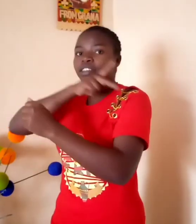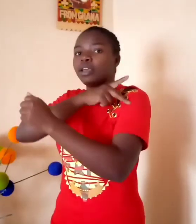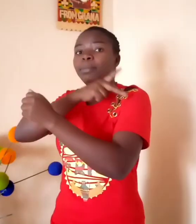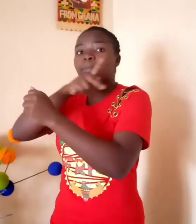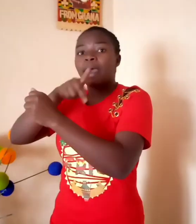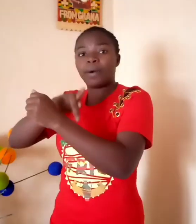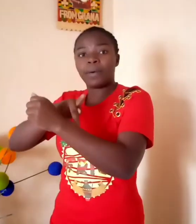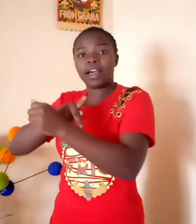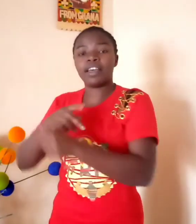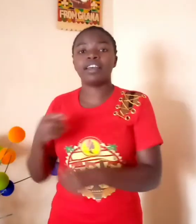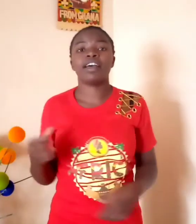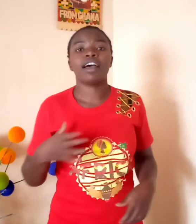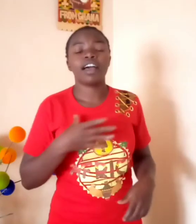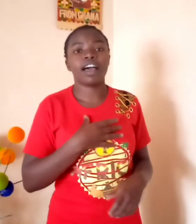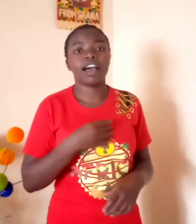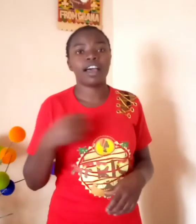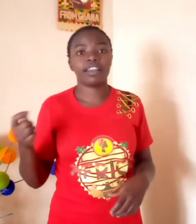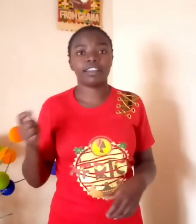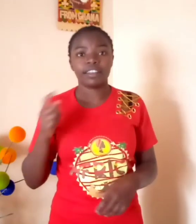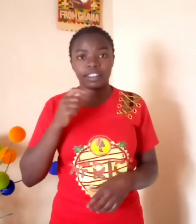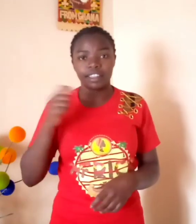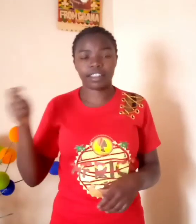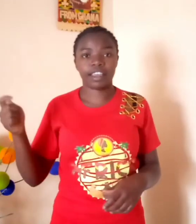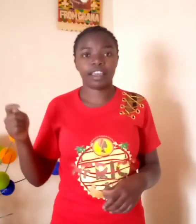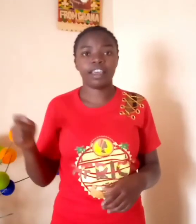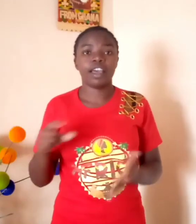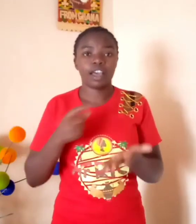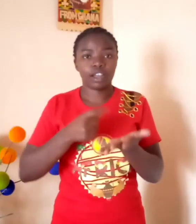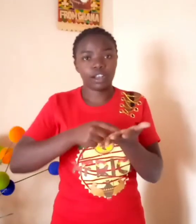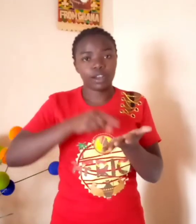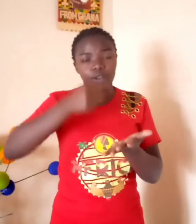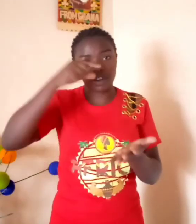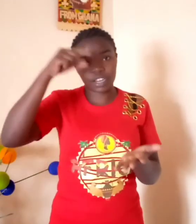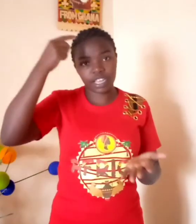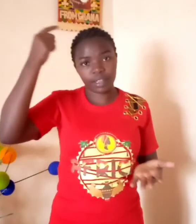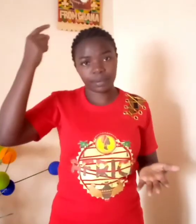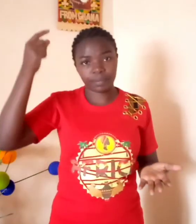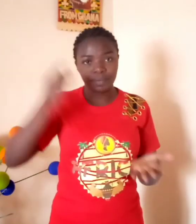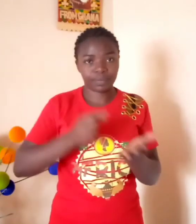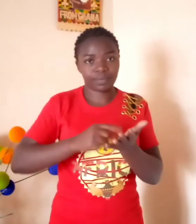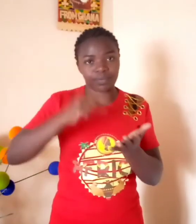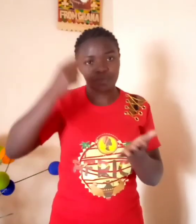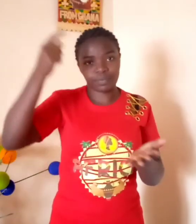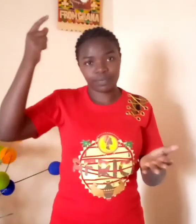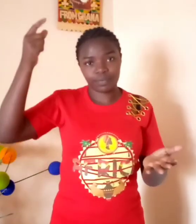P-handship, power, and the glory